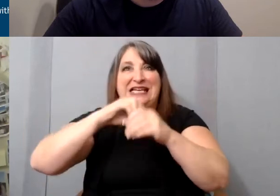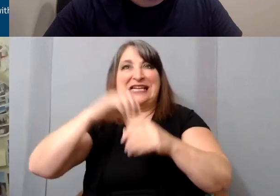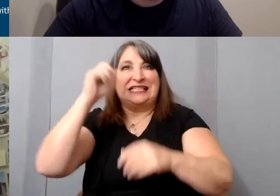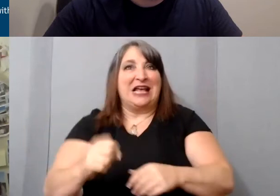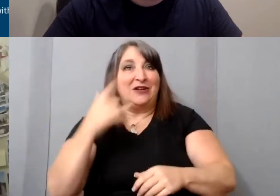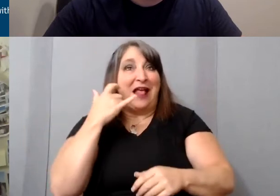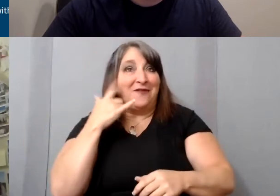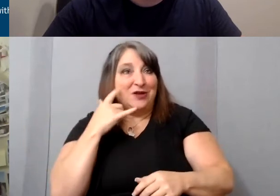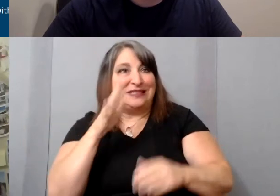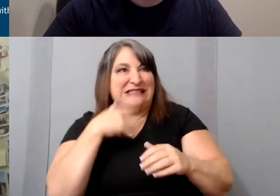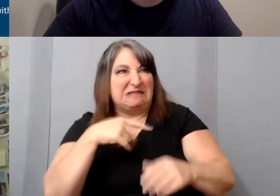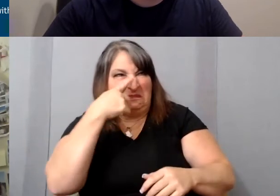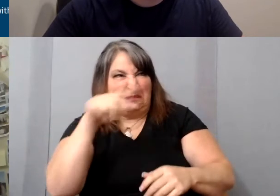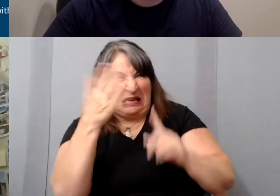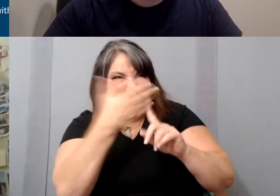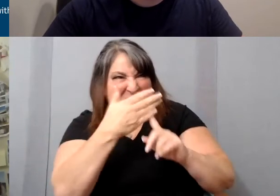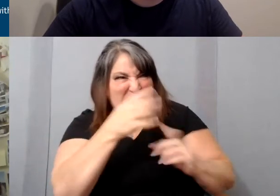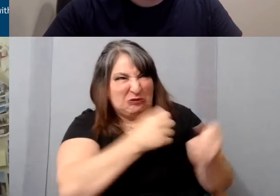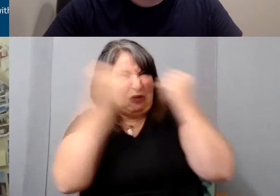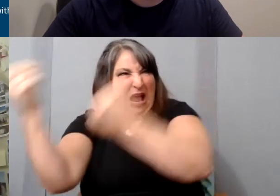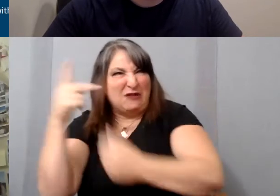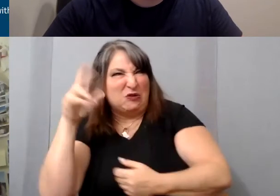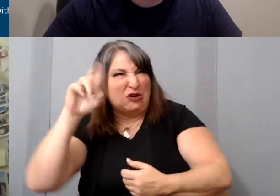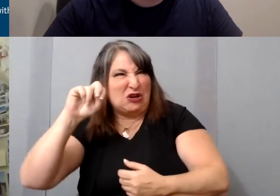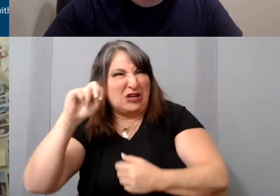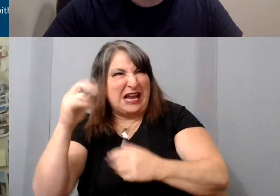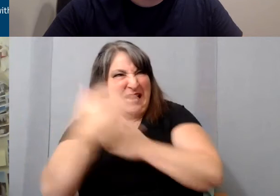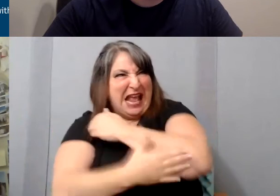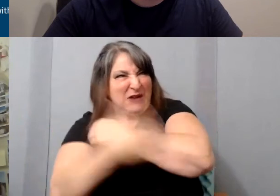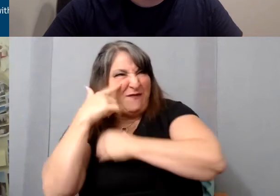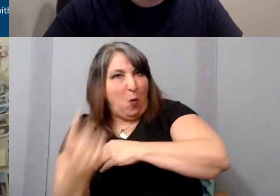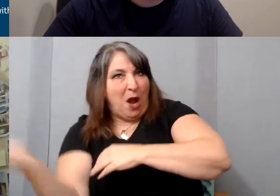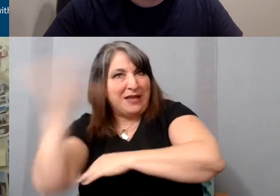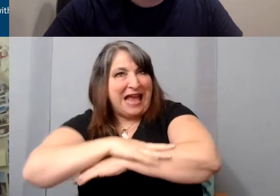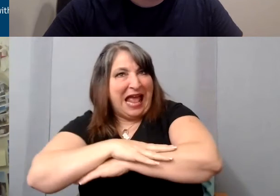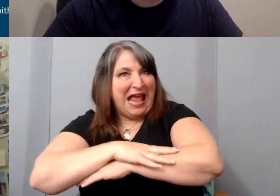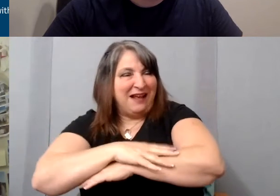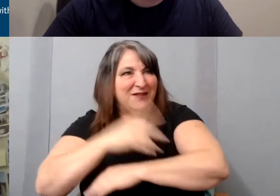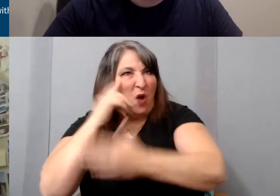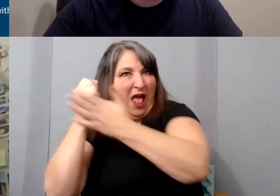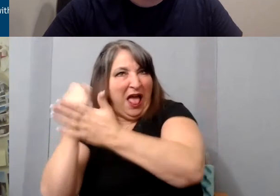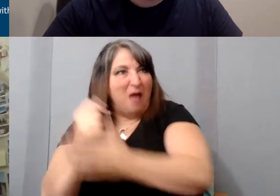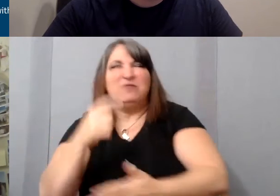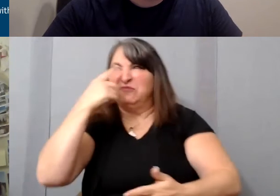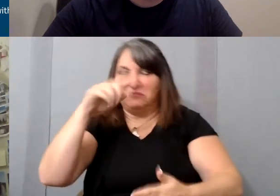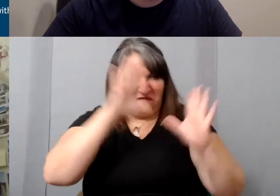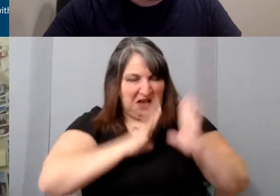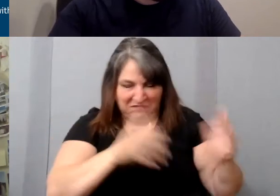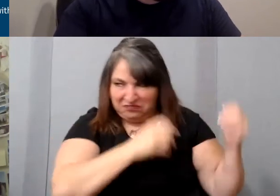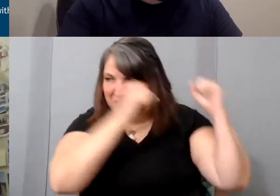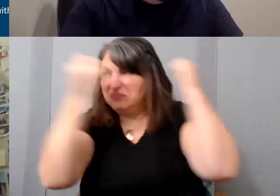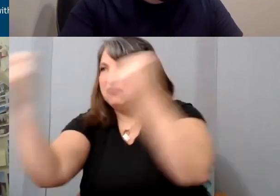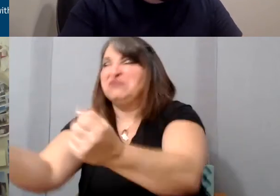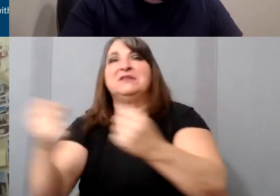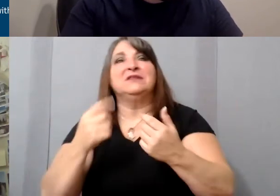them to drive up to Kern for the day. And it made an absolutely huge difference. I know that the Kern County registrar